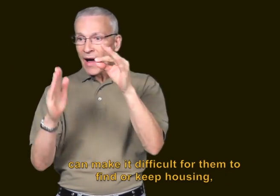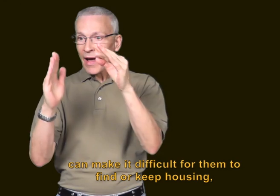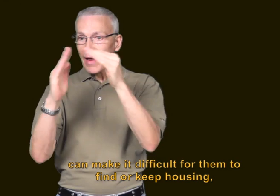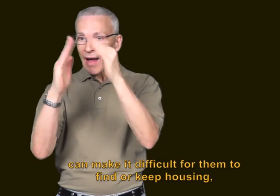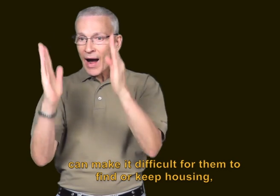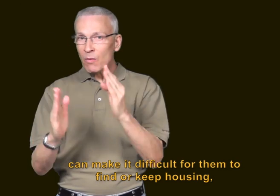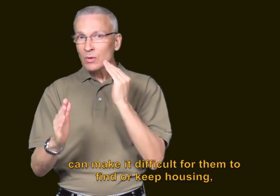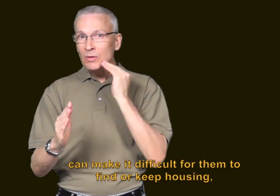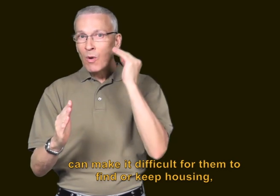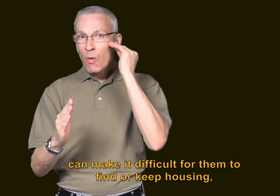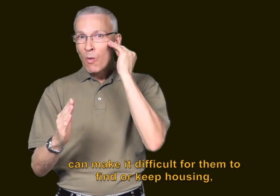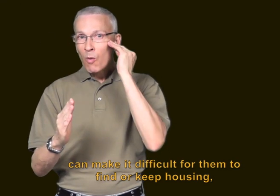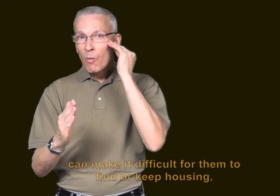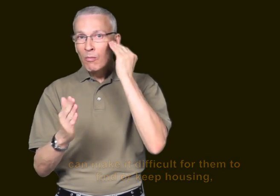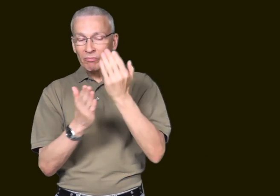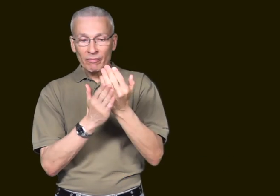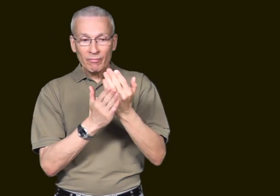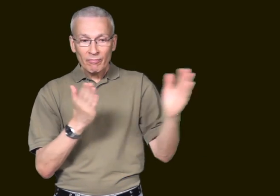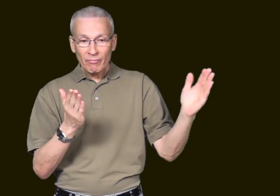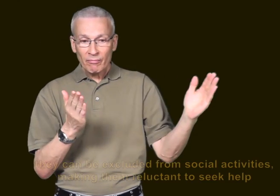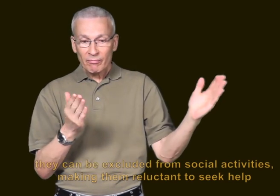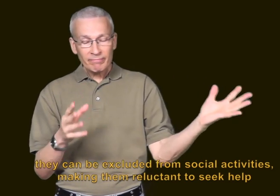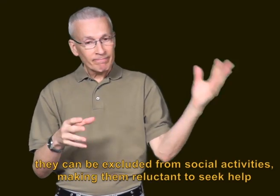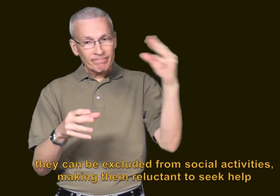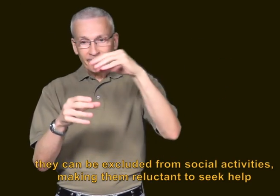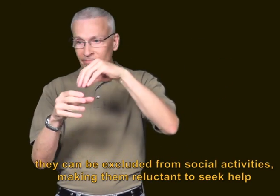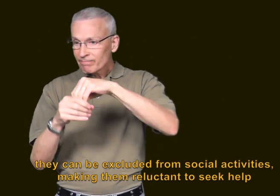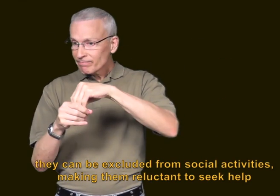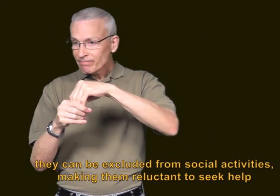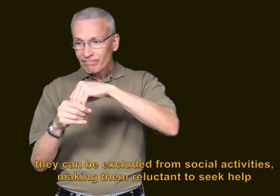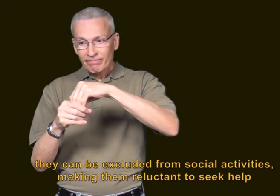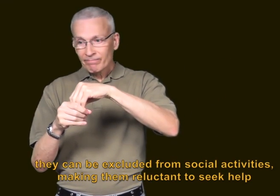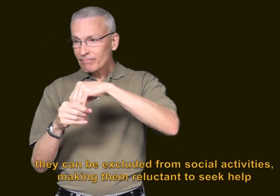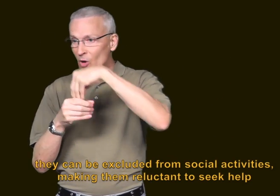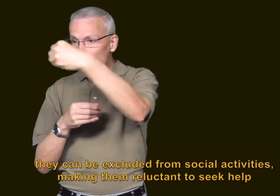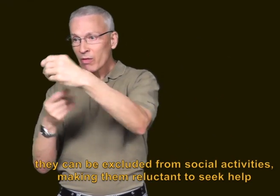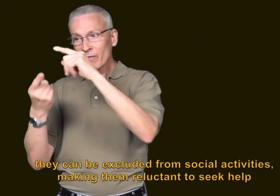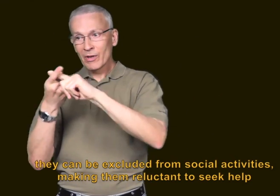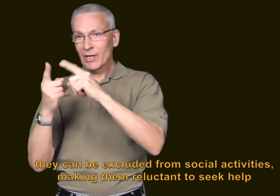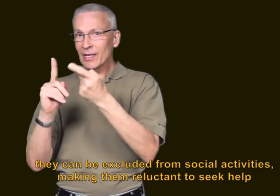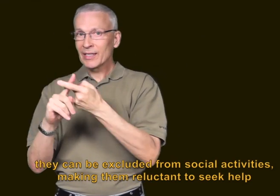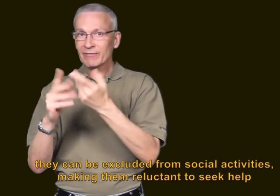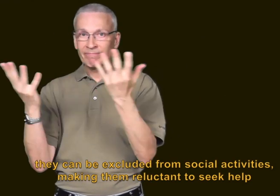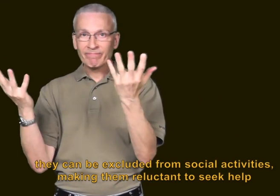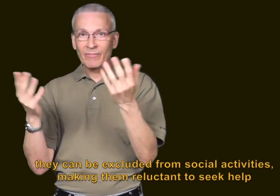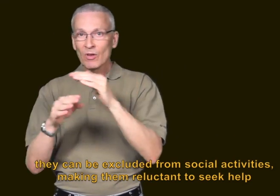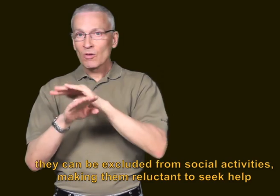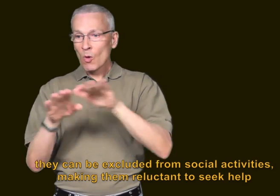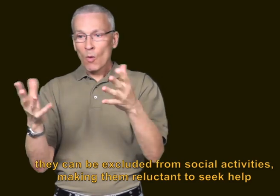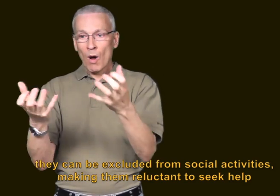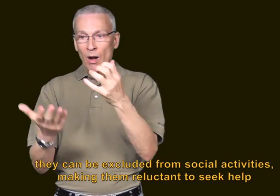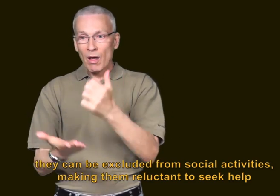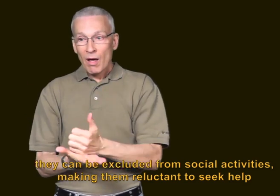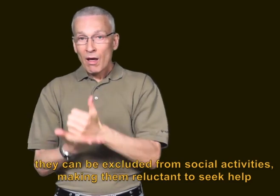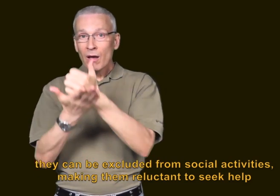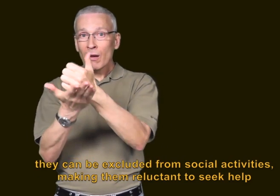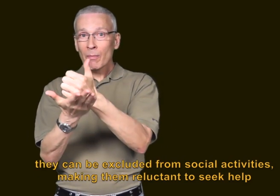them to find or keep housing. They can be excluded from social activities, making them reluctant to seek